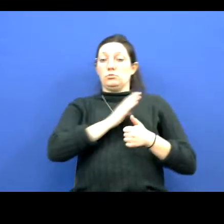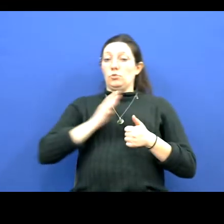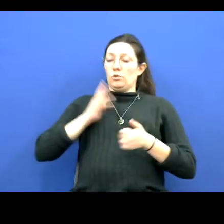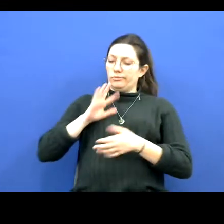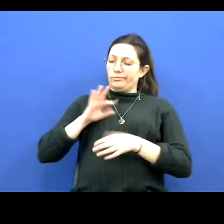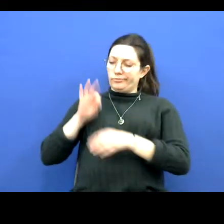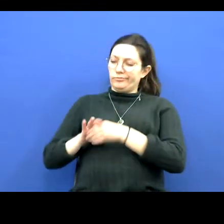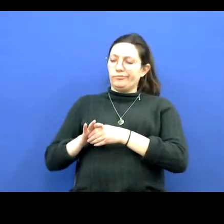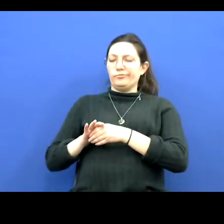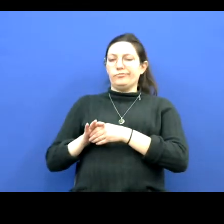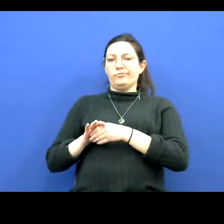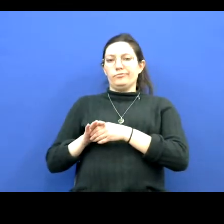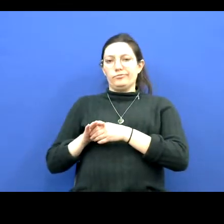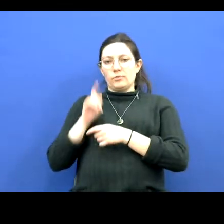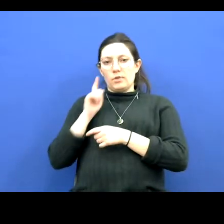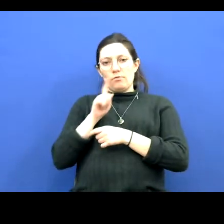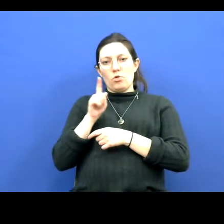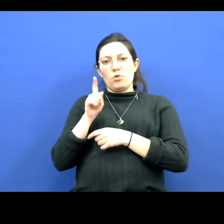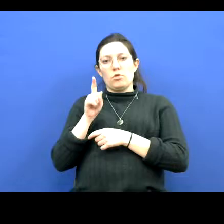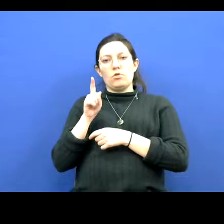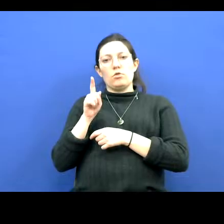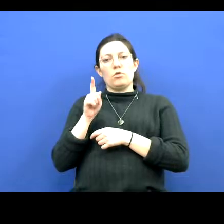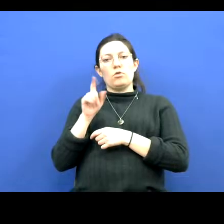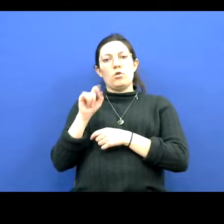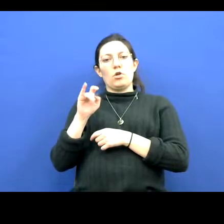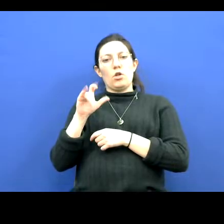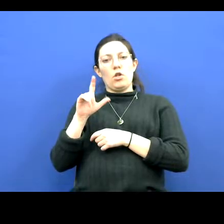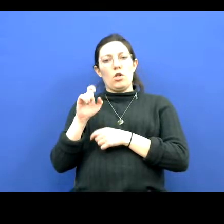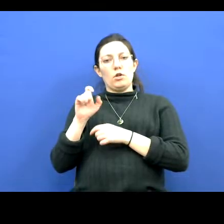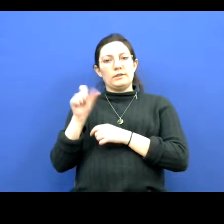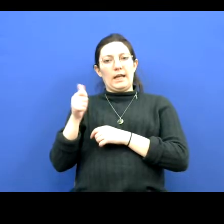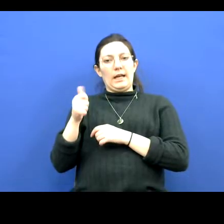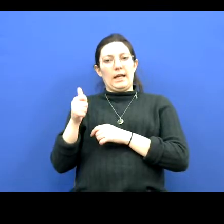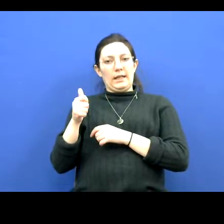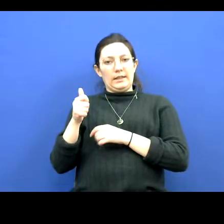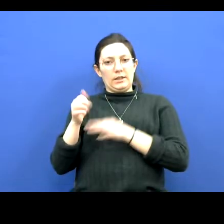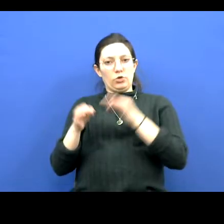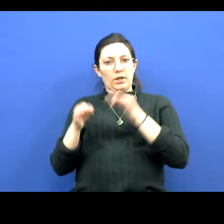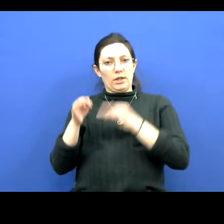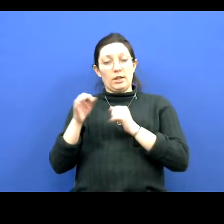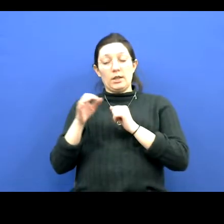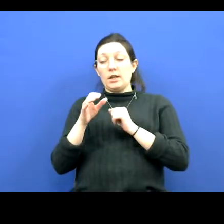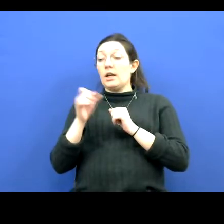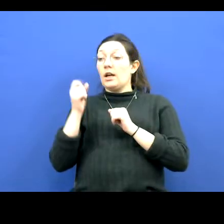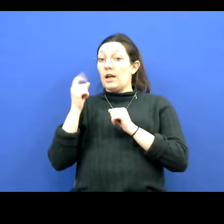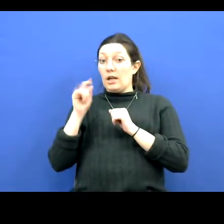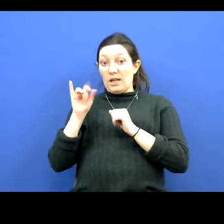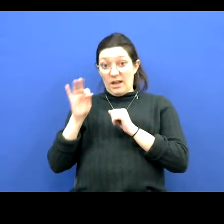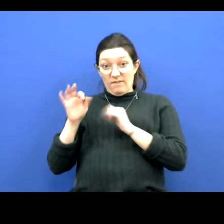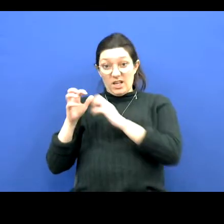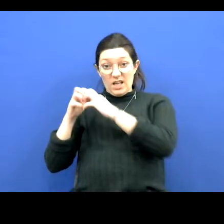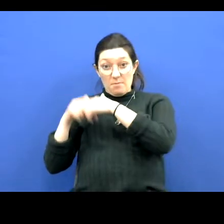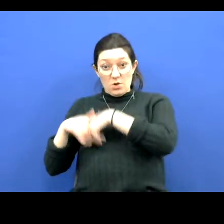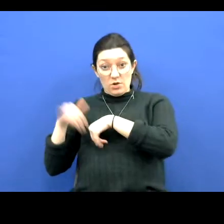an Article 10 hearing. If it's a demolition, we actually have to call for a public hearing first.